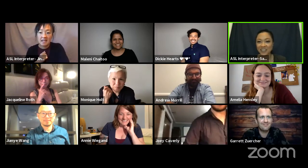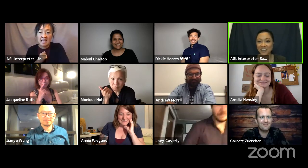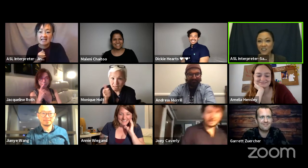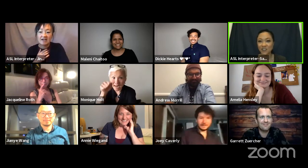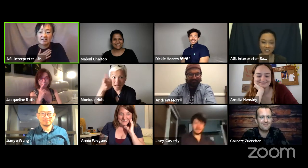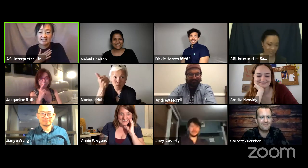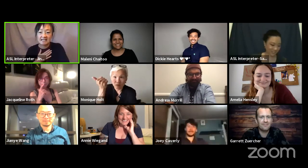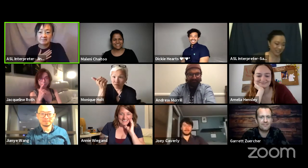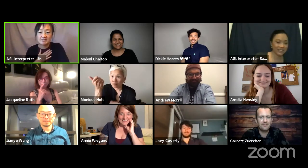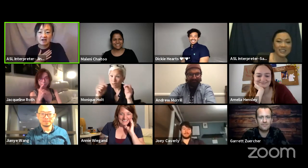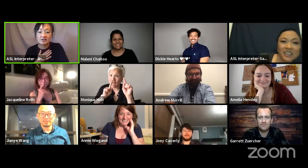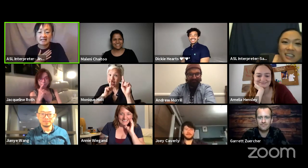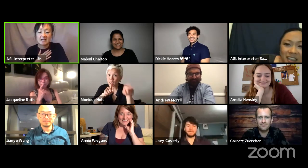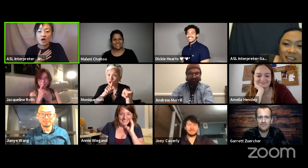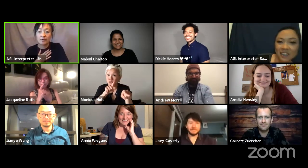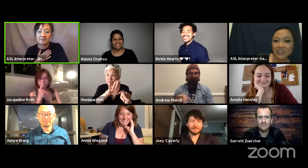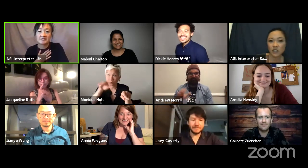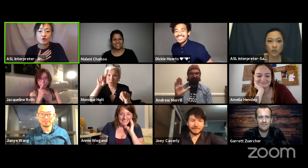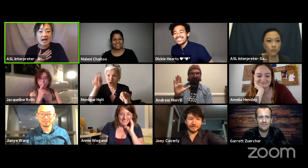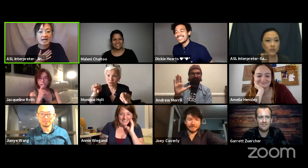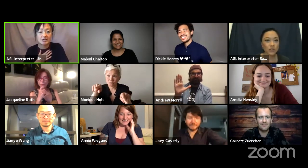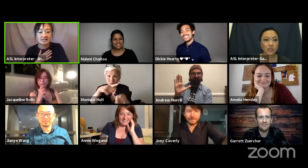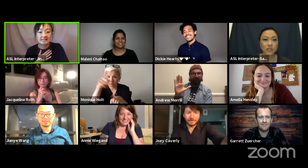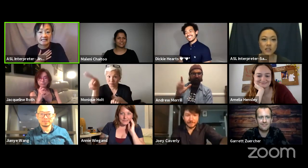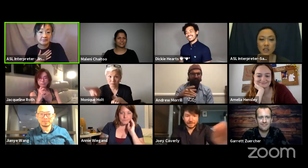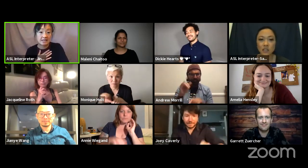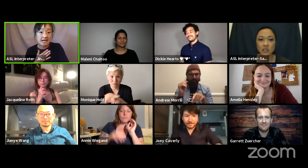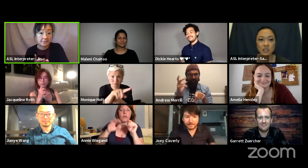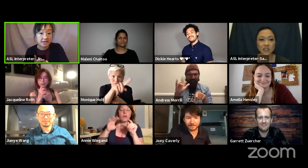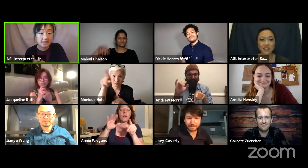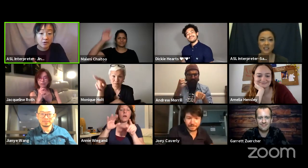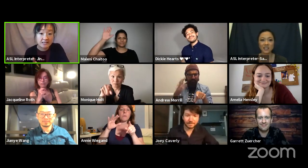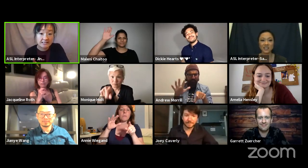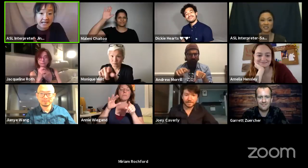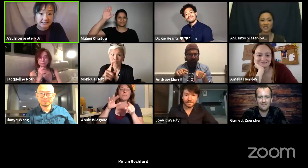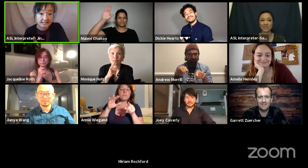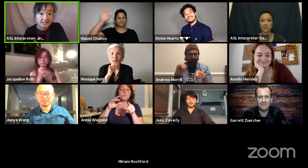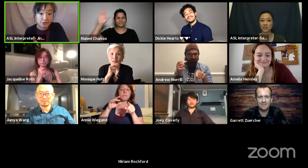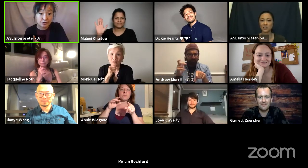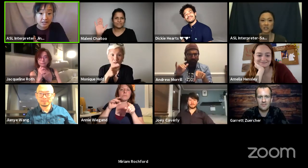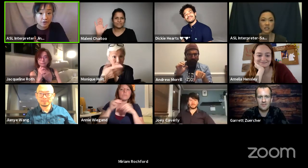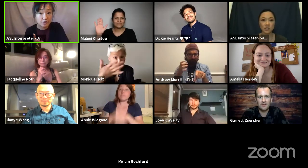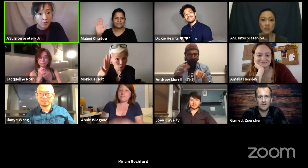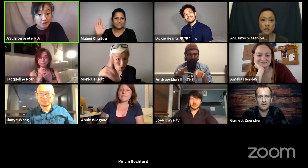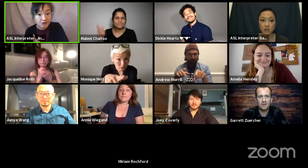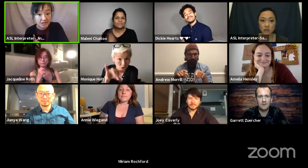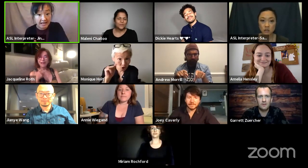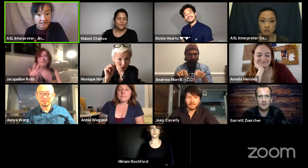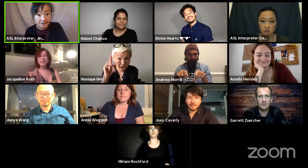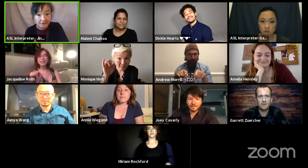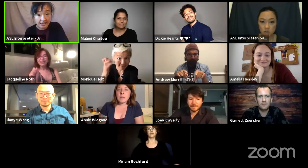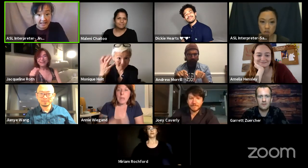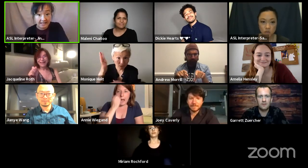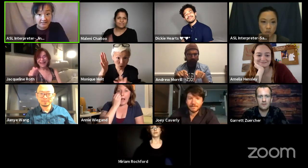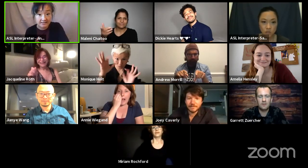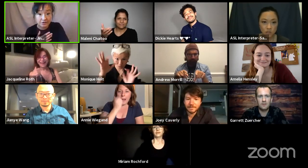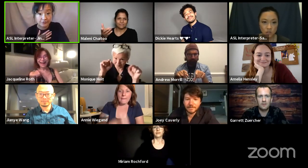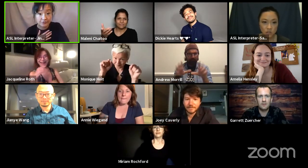Okay. And Garrett's saying, I'm sorry, it looks like all three of us crashed at the same time. And Monique's asking, did you get your question answered, Annie? Are